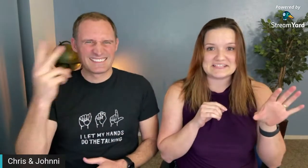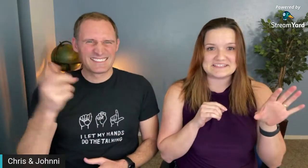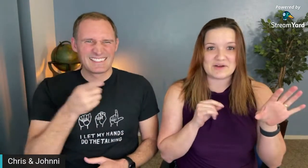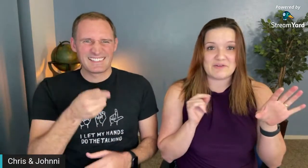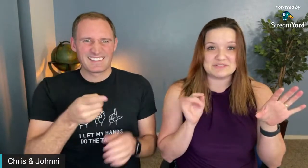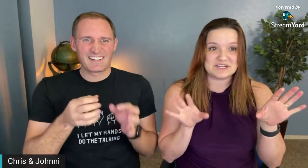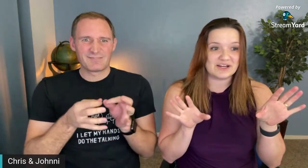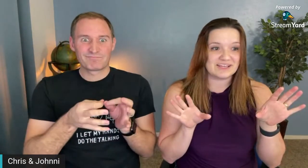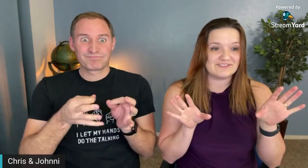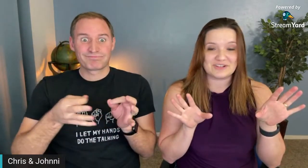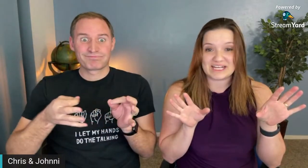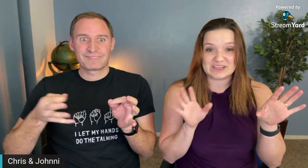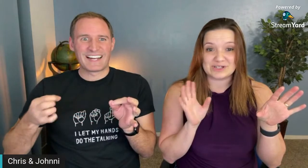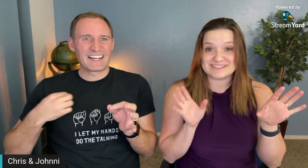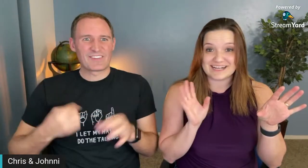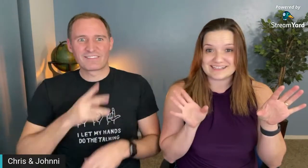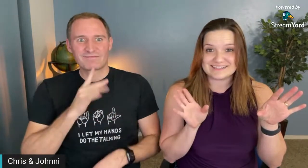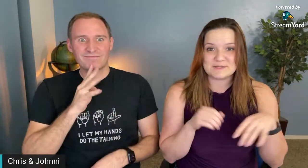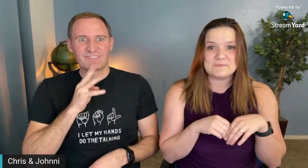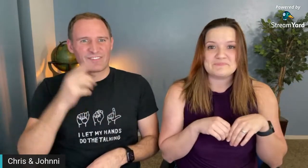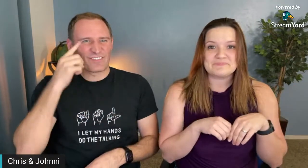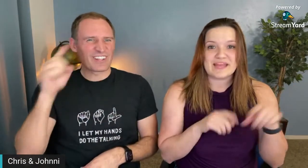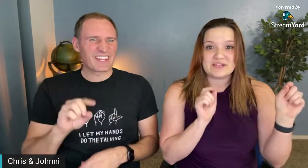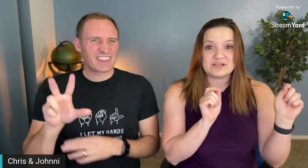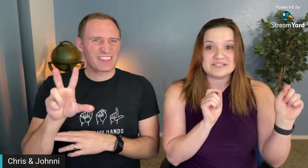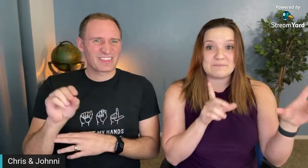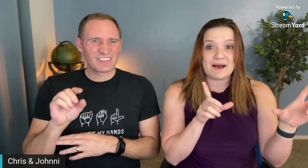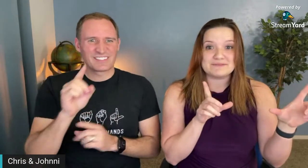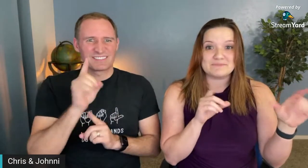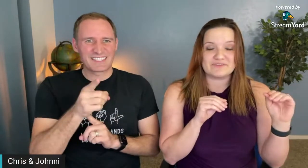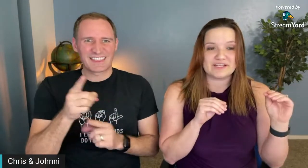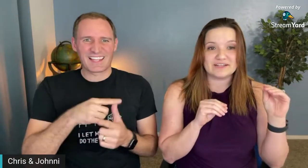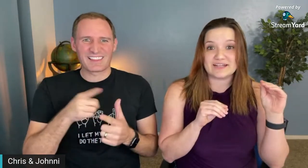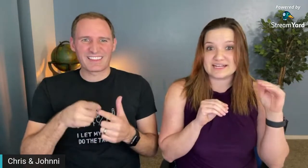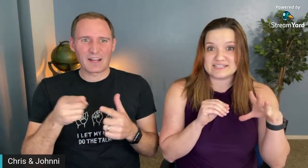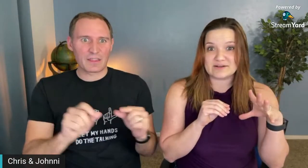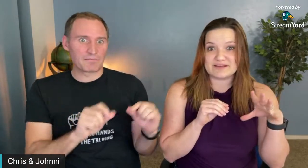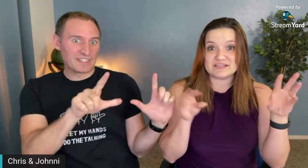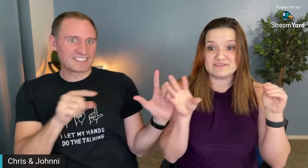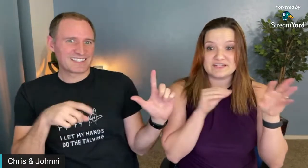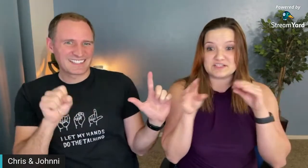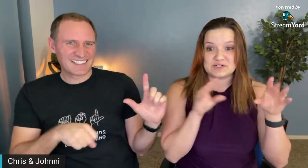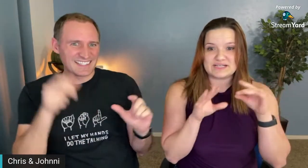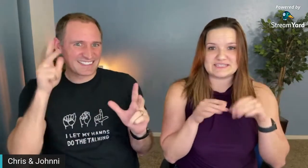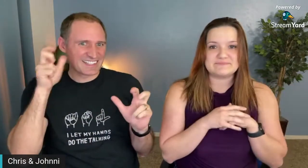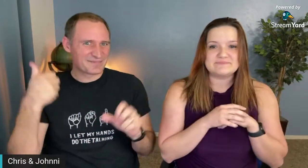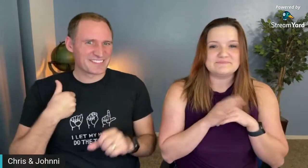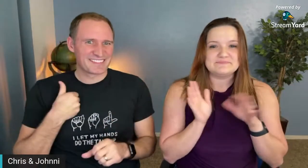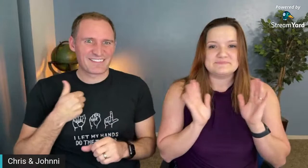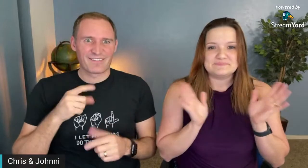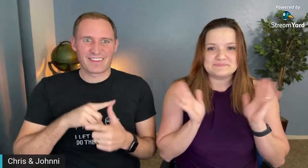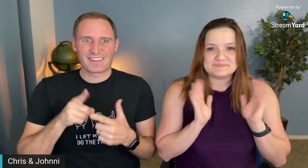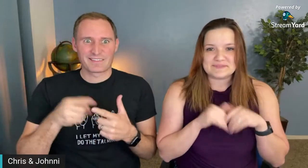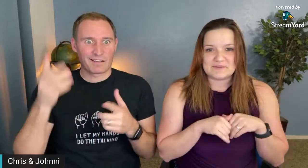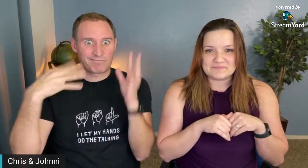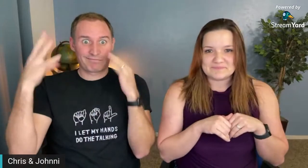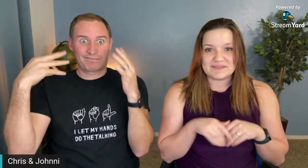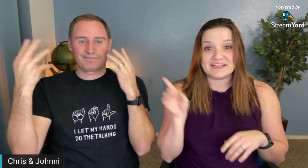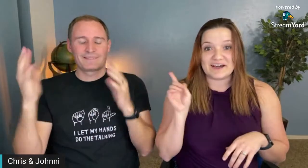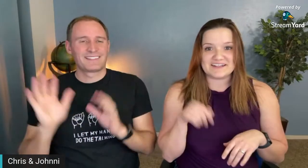So I've been talking for like 30 seconds, and then all of a sudden it pops up over here, and then I can hear myself, and then it's all crazy. No, he caught it this